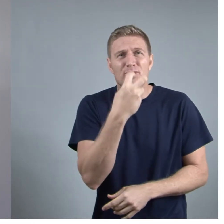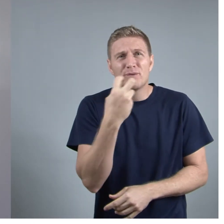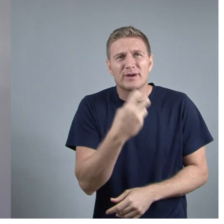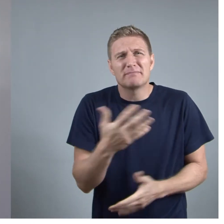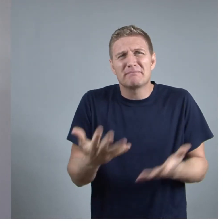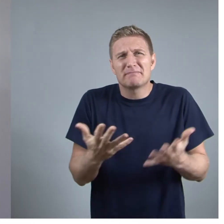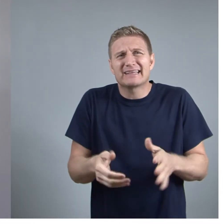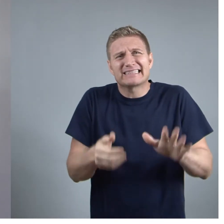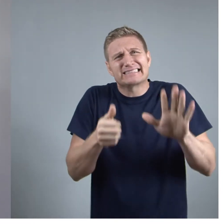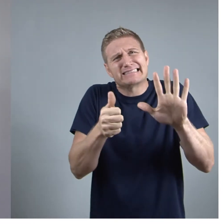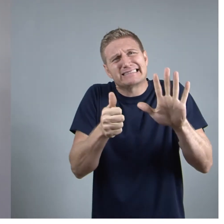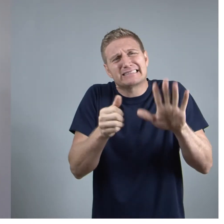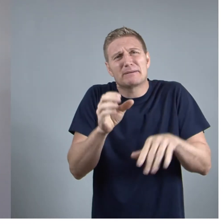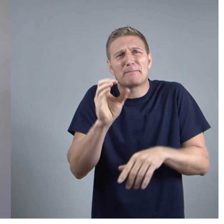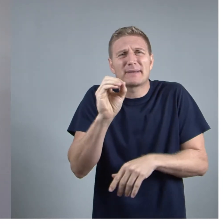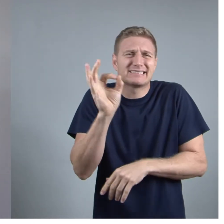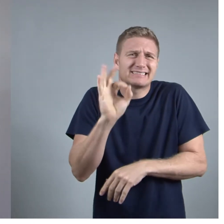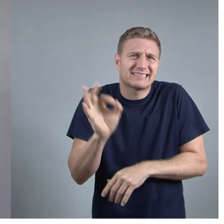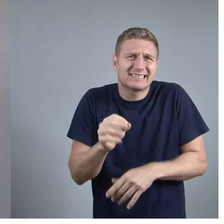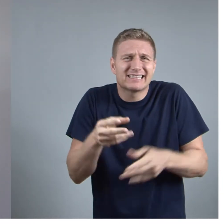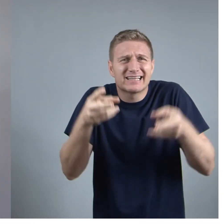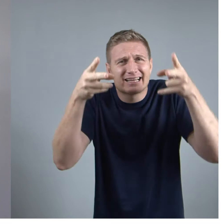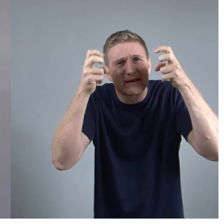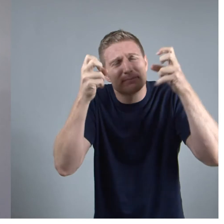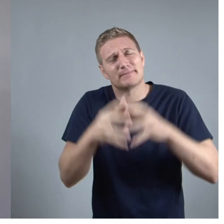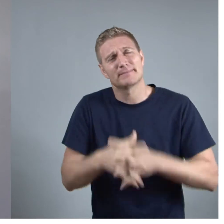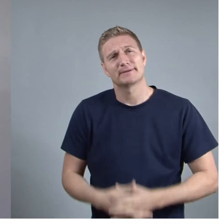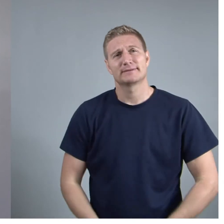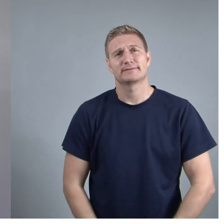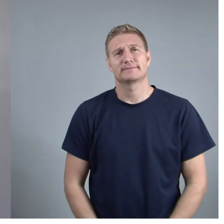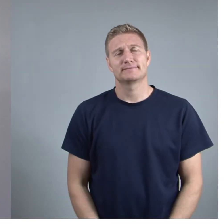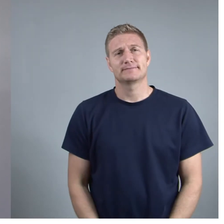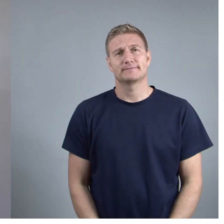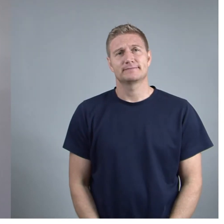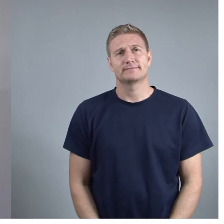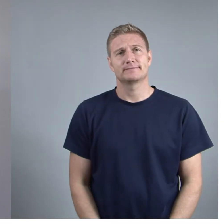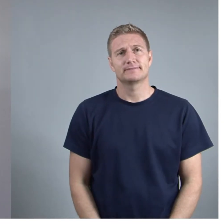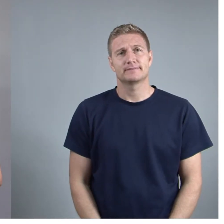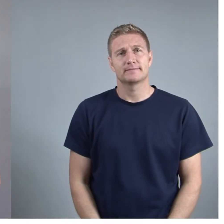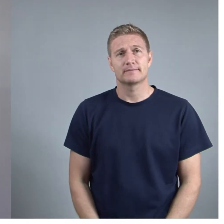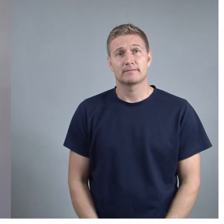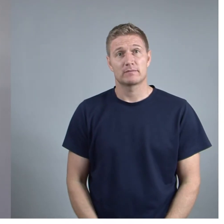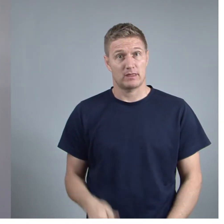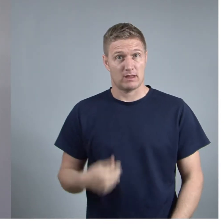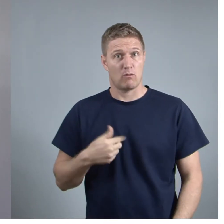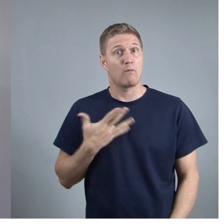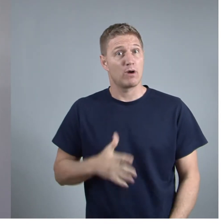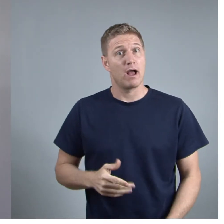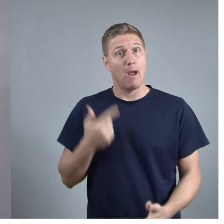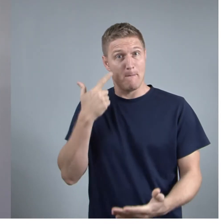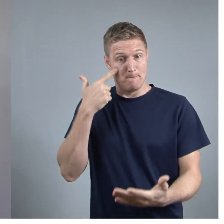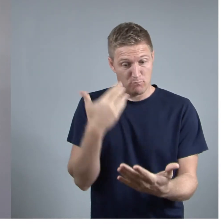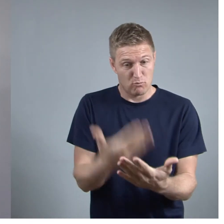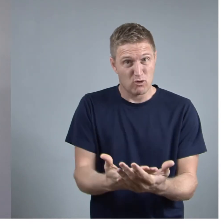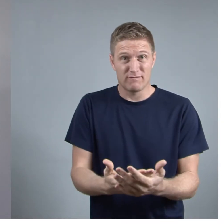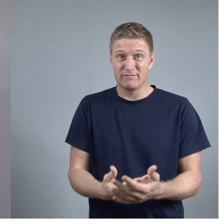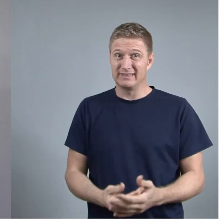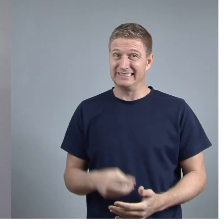Sometimes a lip reader can only catch around 60% of what you are saying.